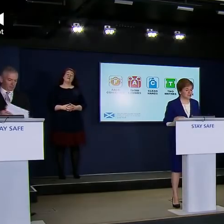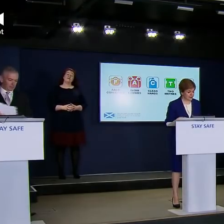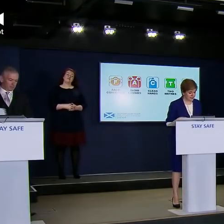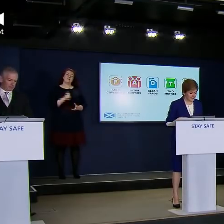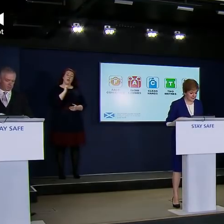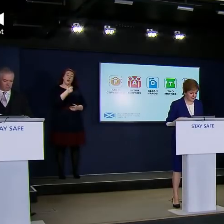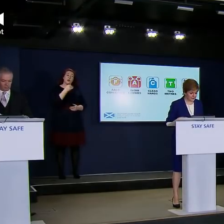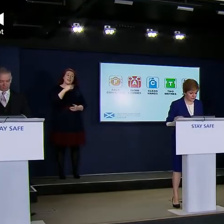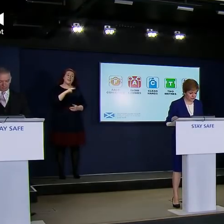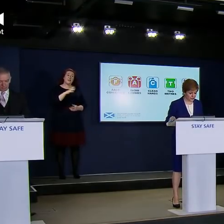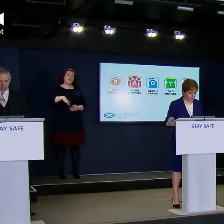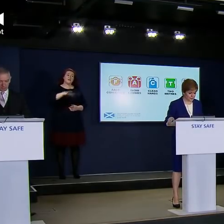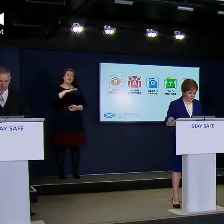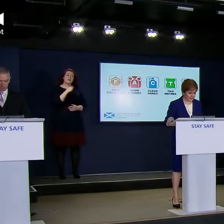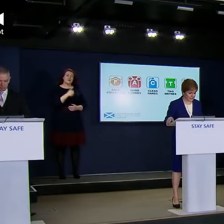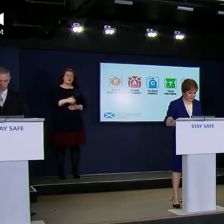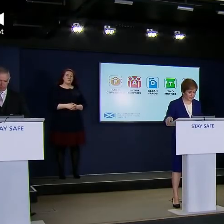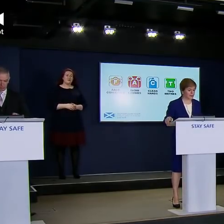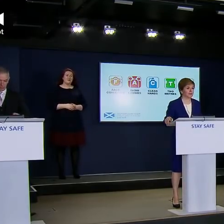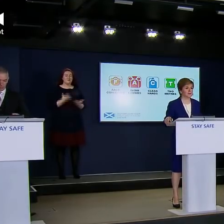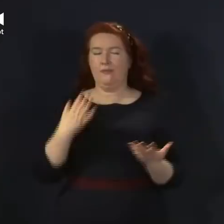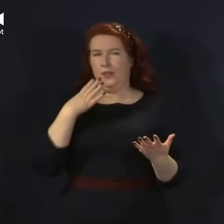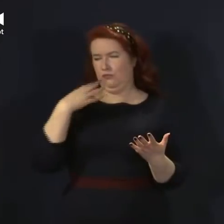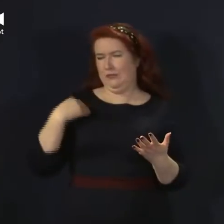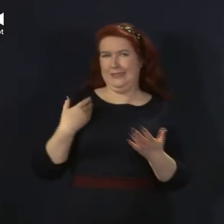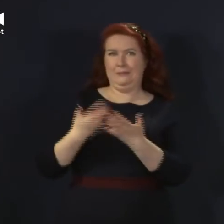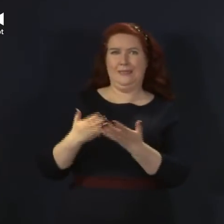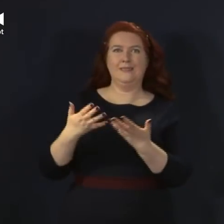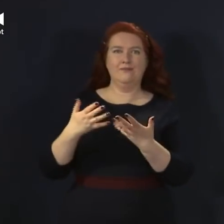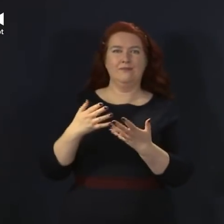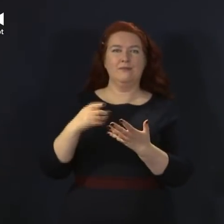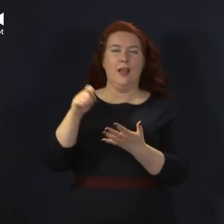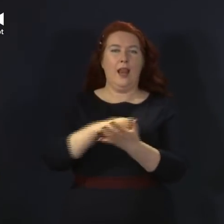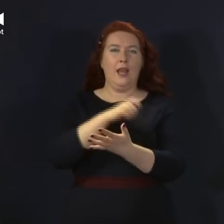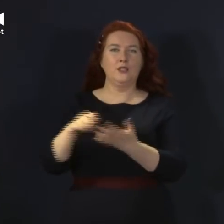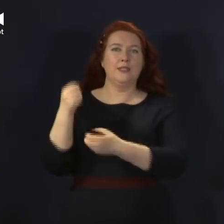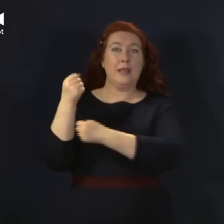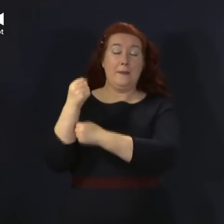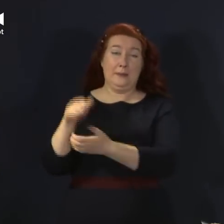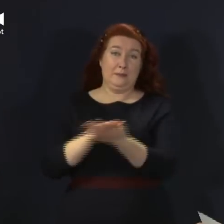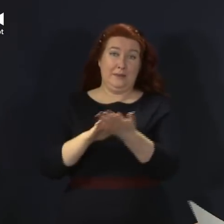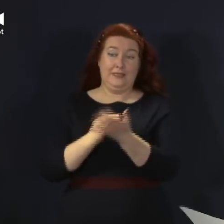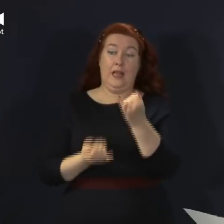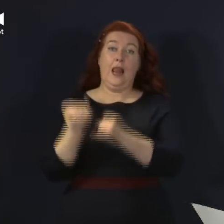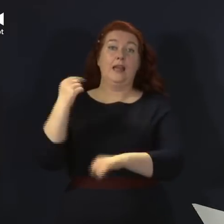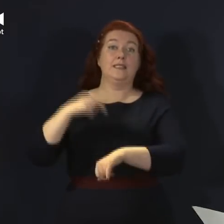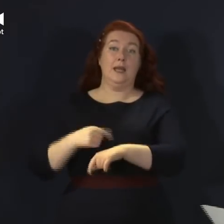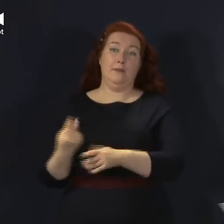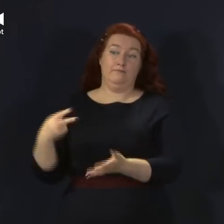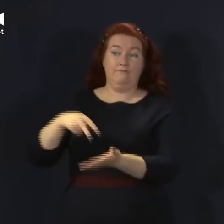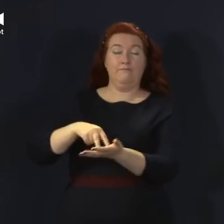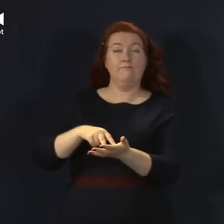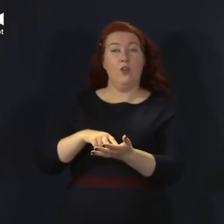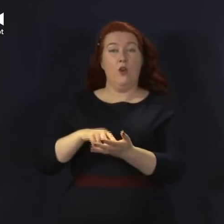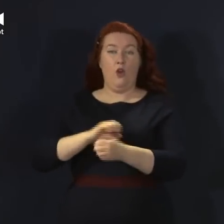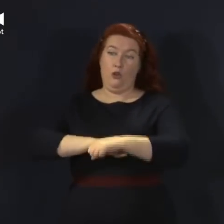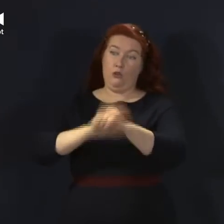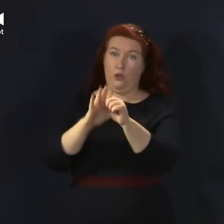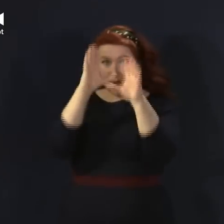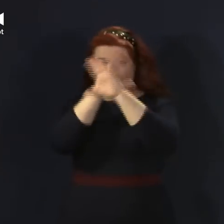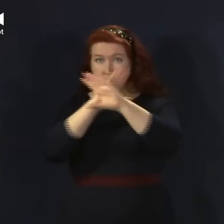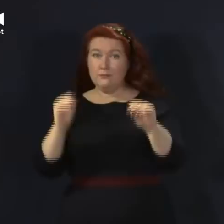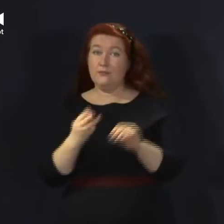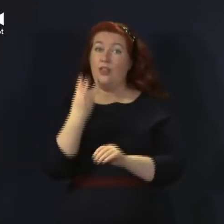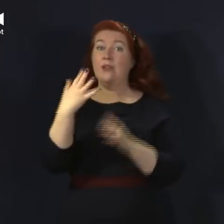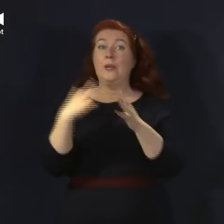Good afternoon. Now, due to the election campaign, the last time I stood here to give you a COVID briefing was 3